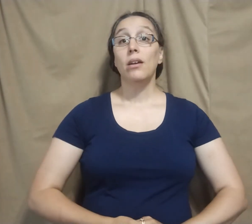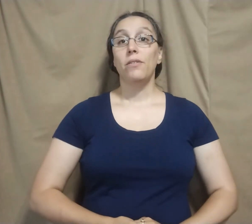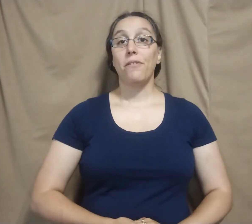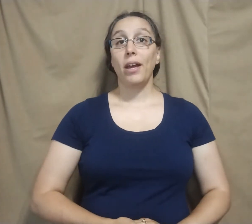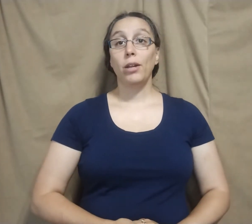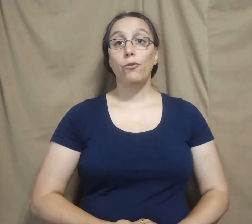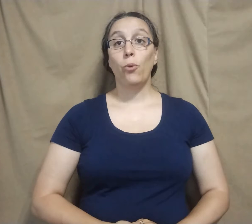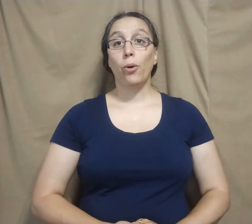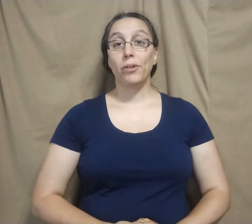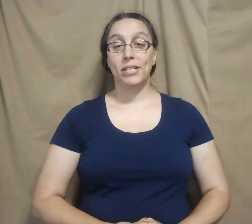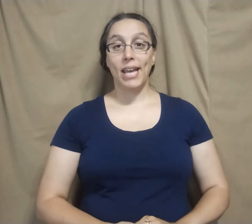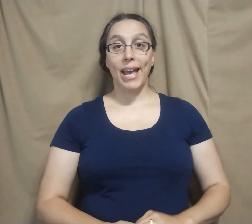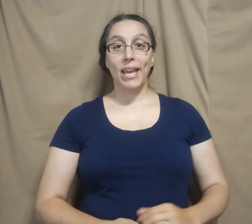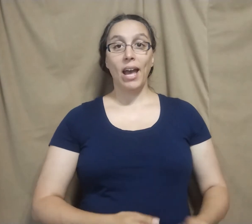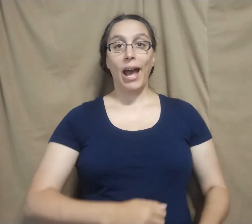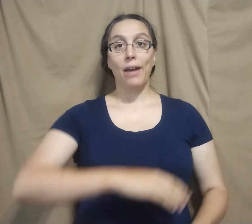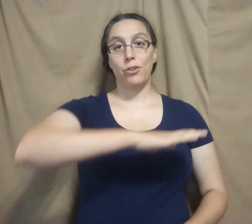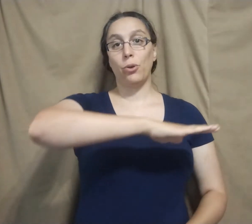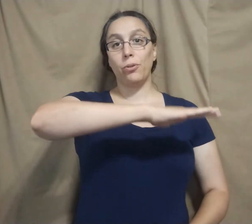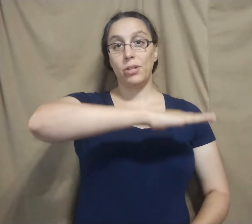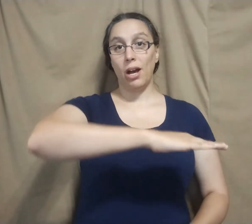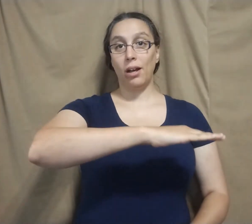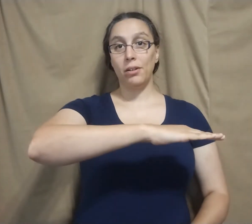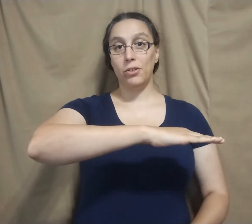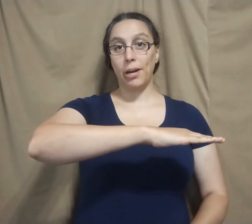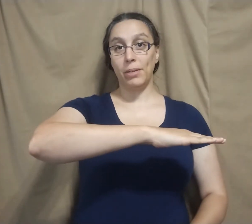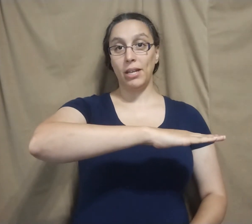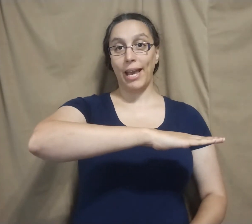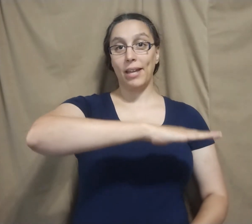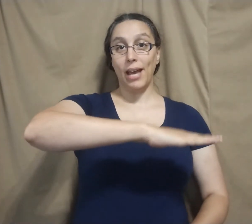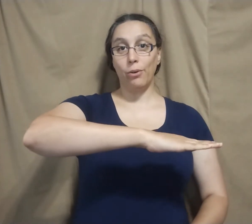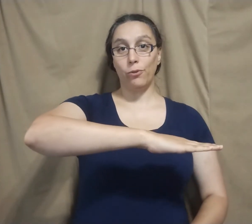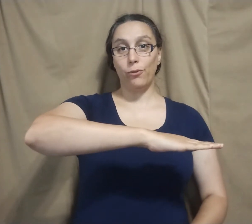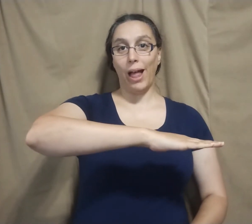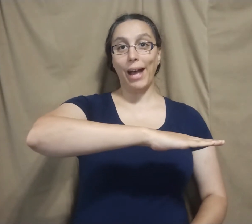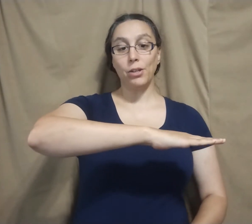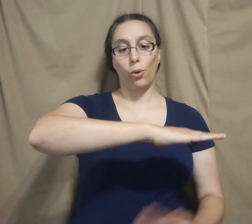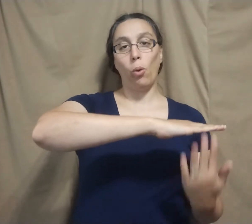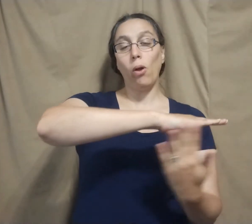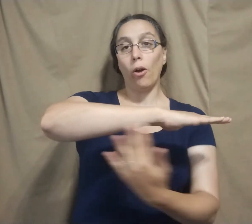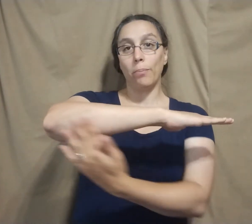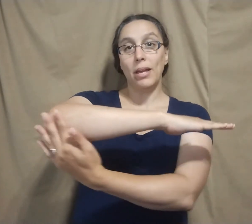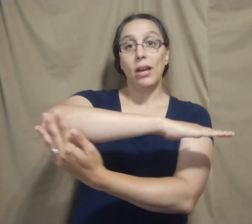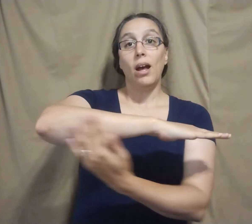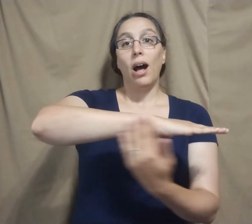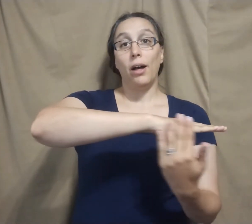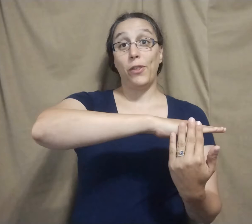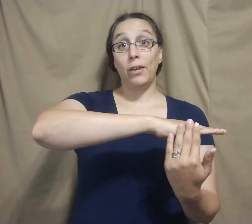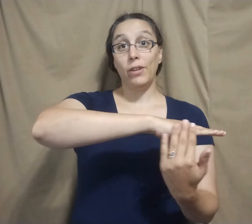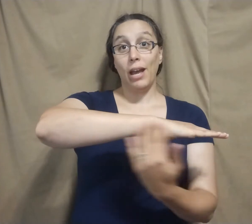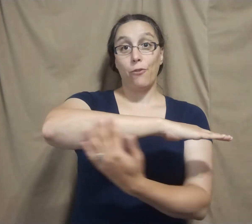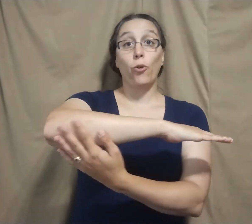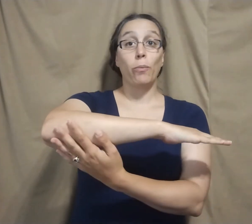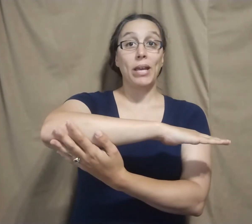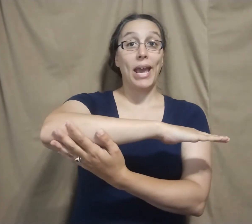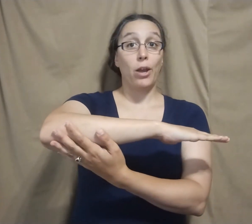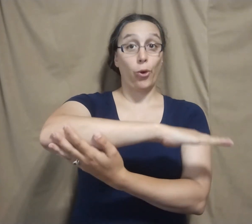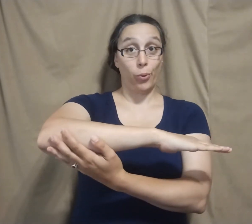The sign for day has your non-dominant hand out flat, your whole arm. Think of it as forming a